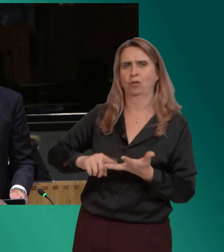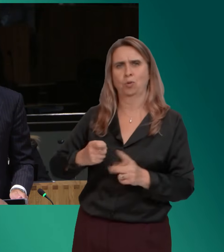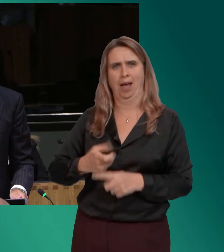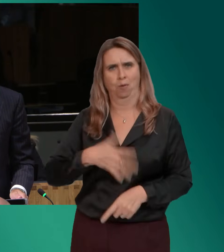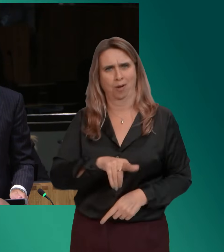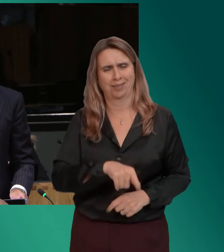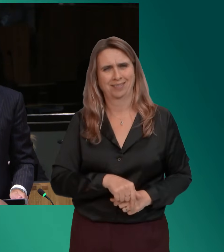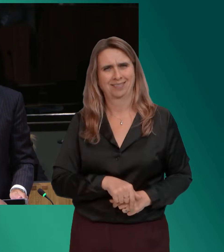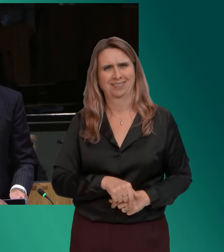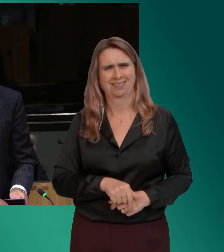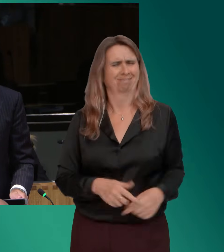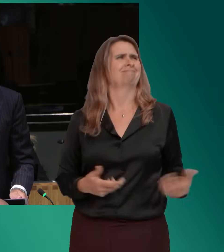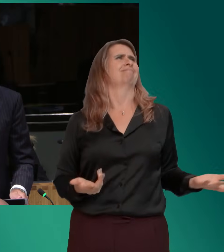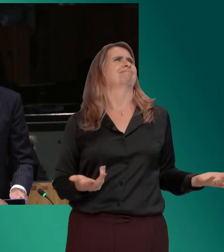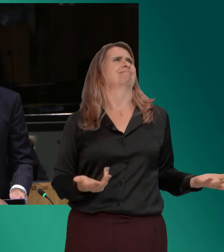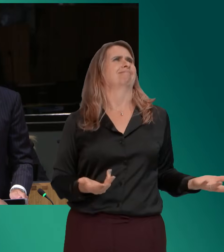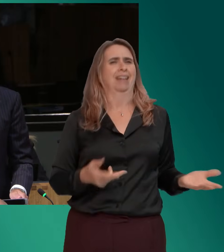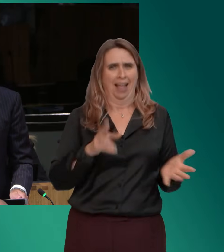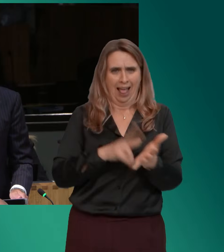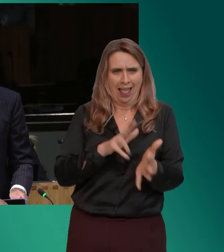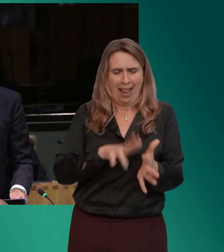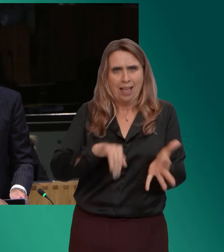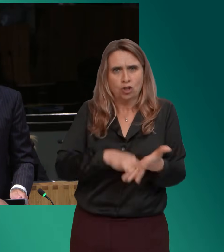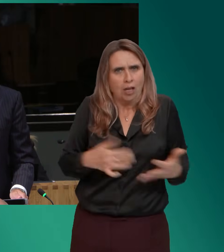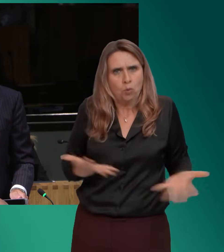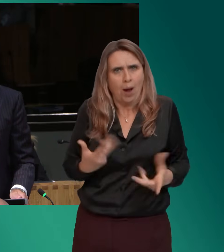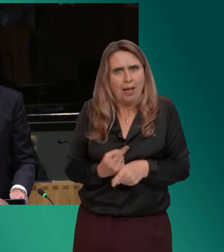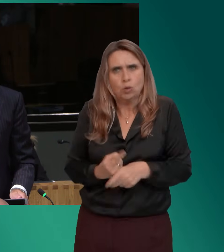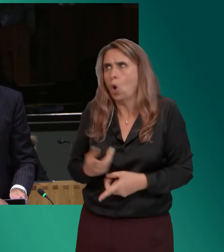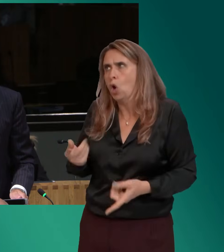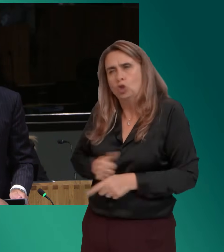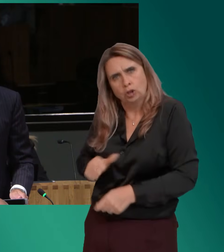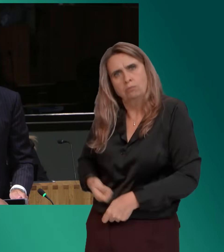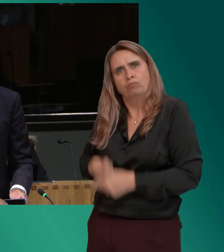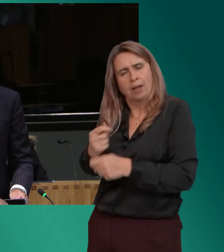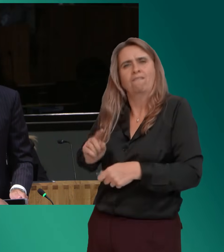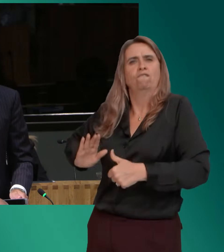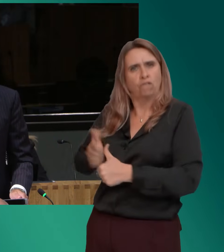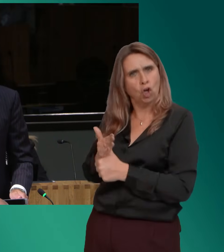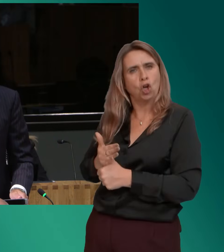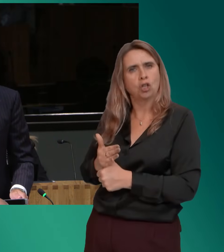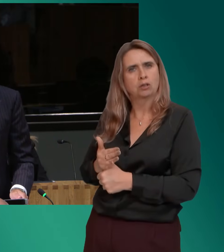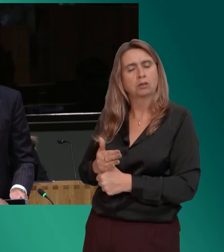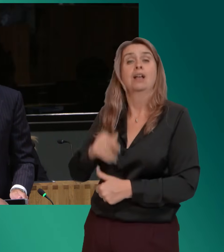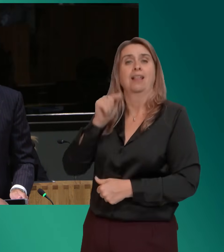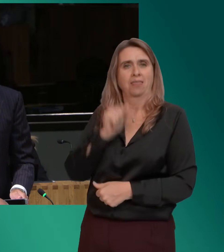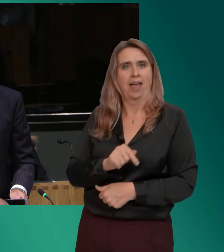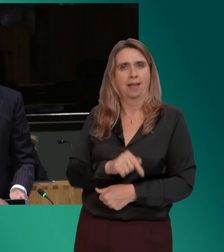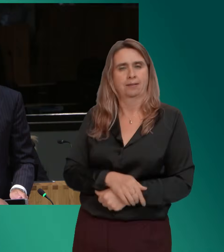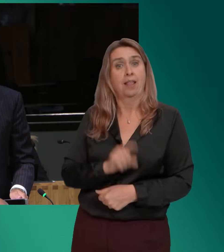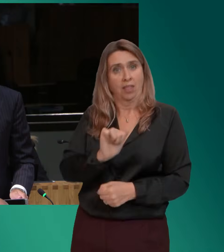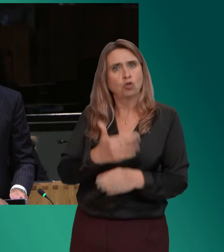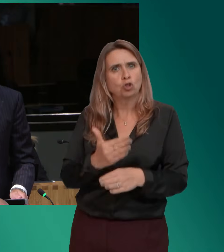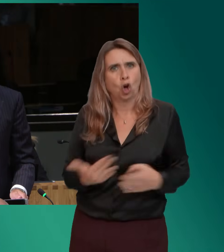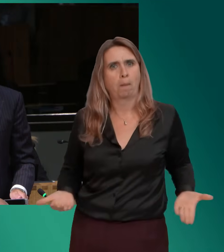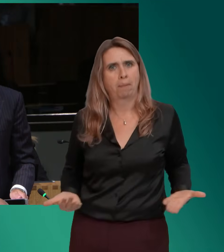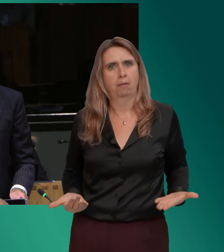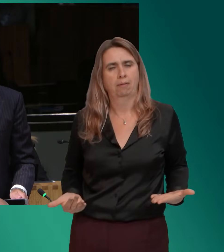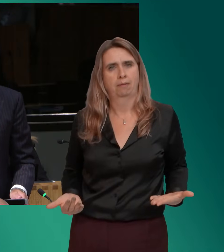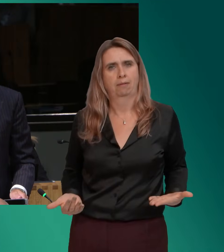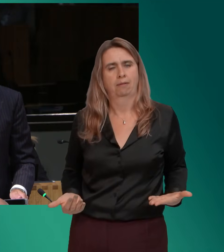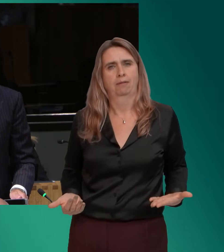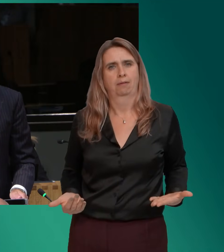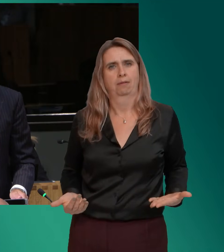full attention to the NHS, to focus on the day job. You will be aware of an investigation